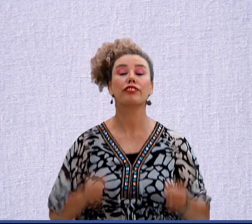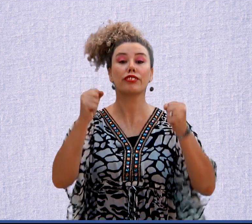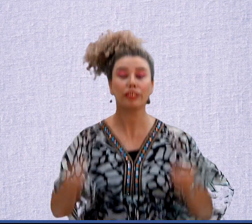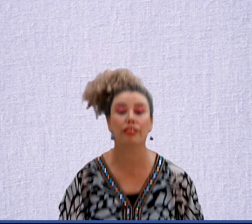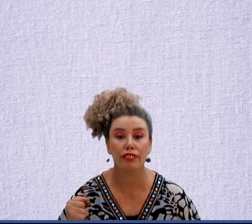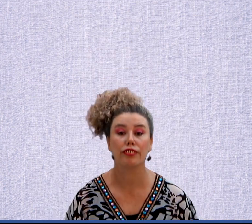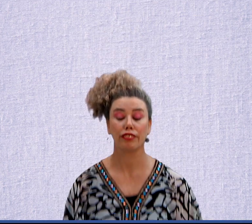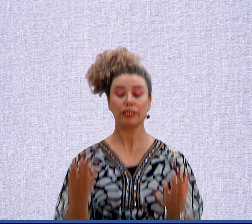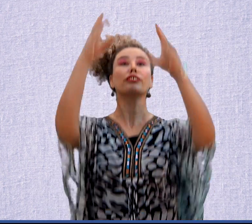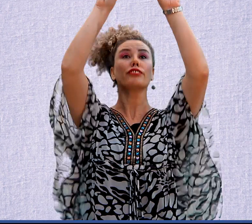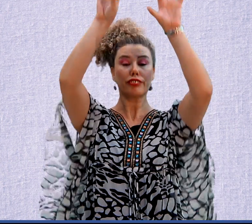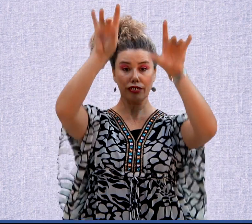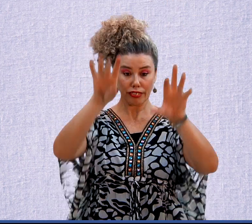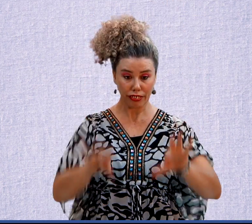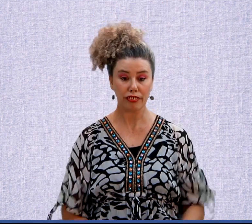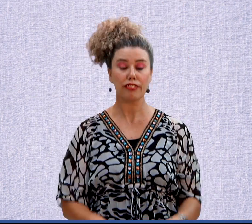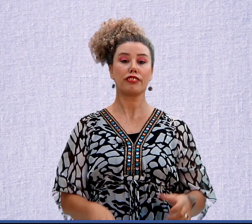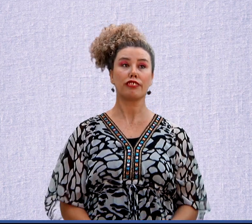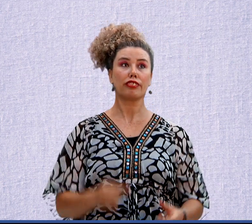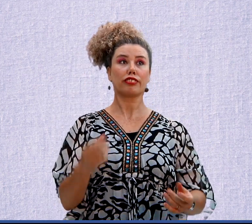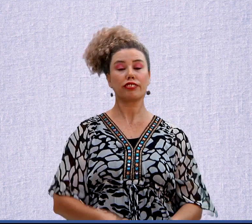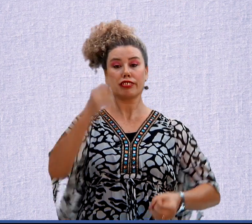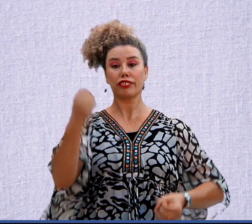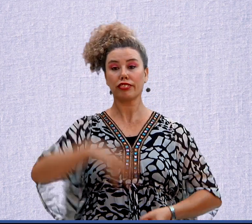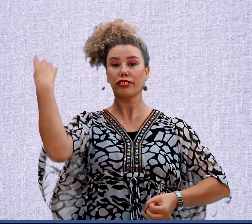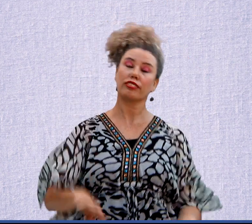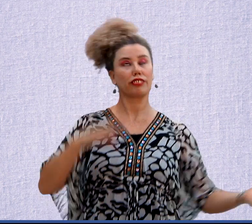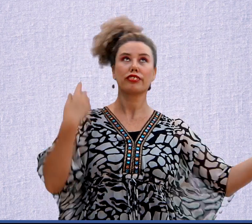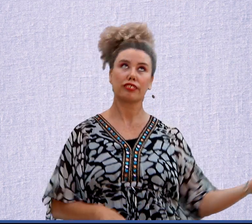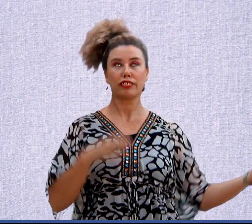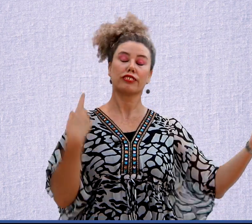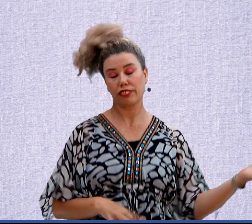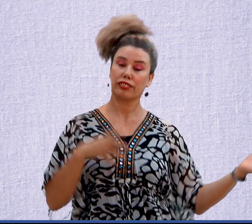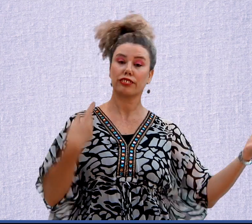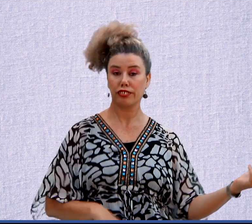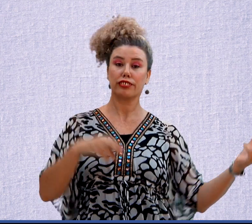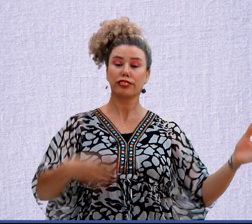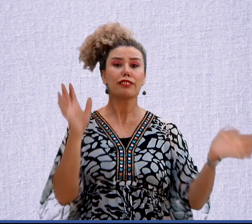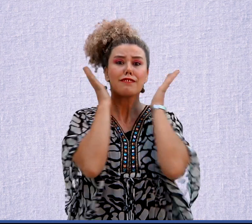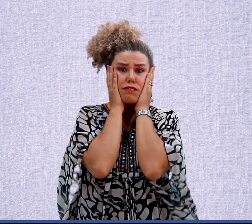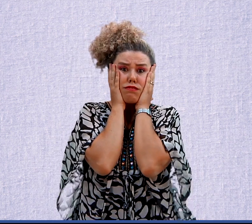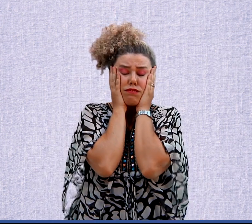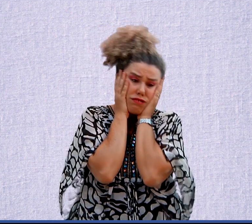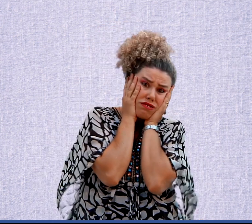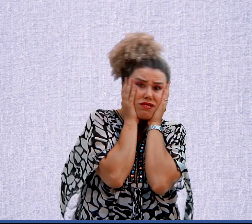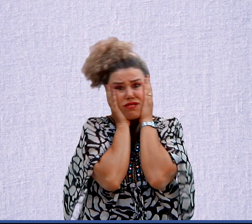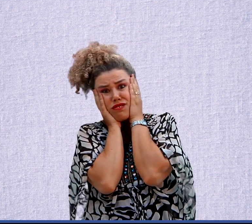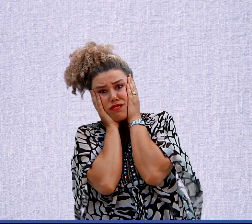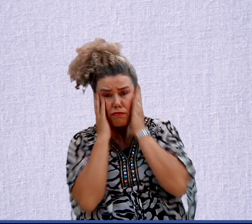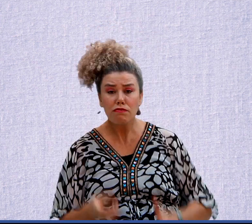The blue train, the Congo caves, no rain, the bop bonds, hold stock, alternative, punk rock, age throughout the whole